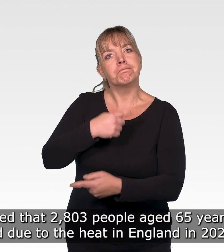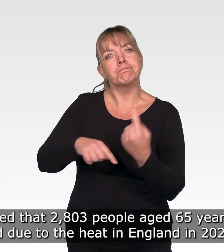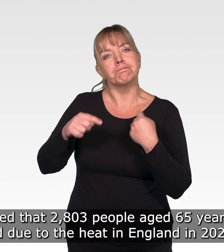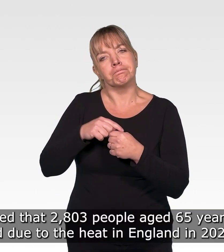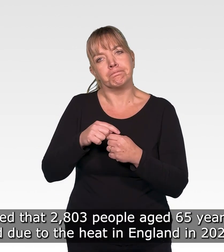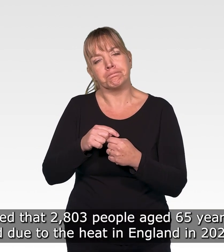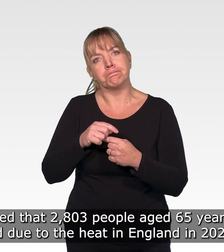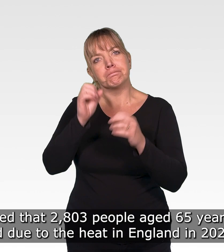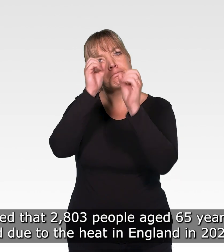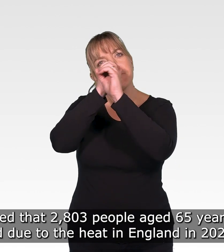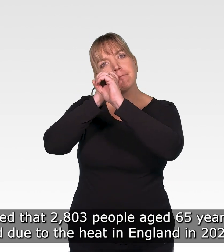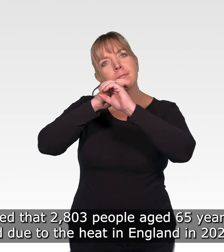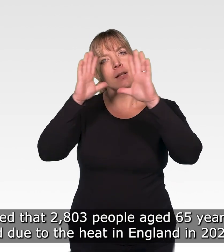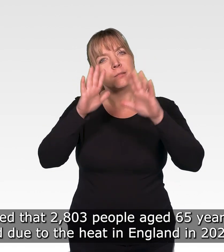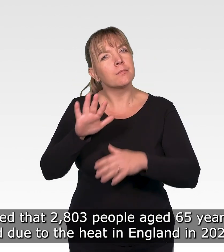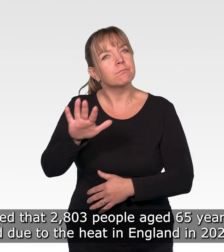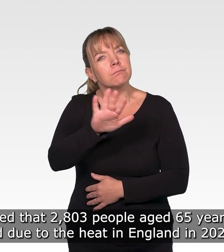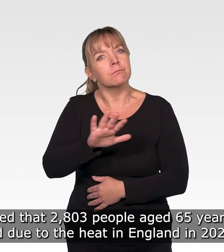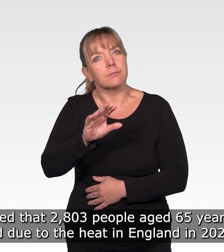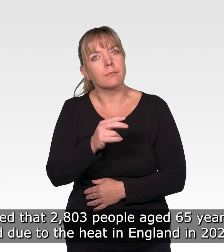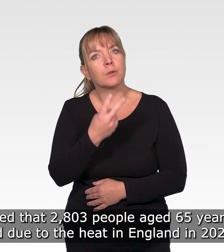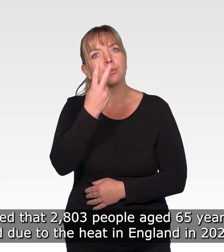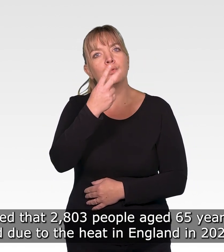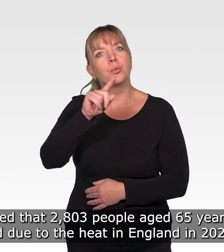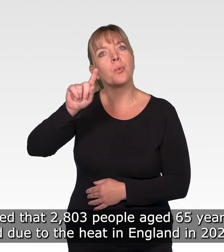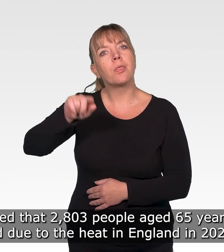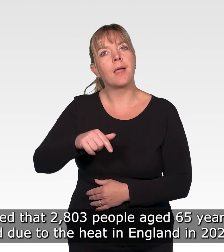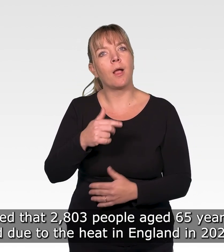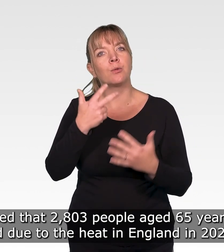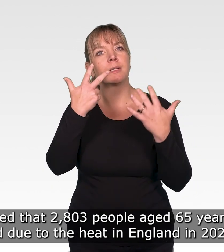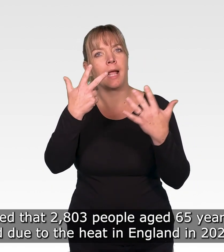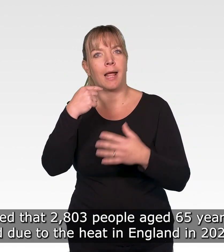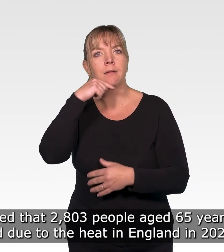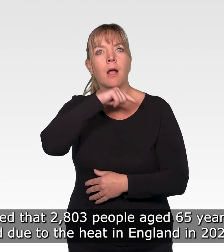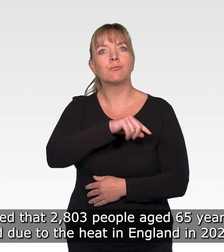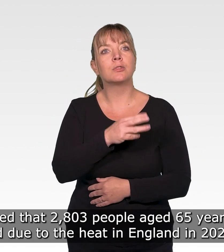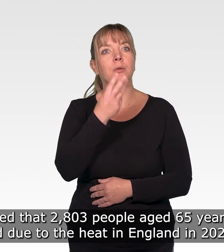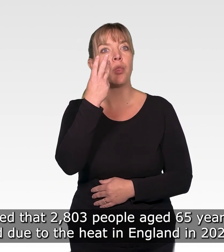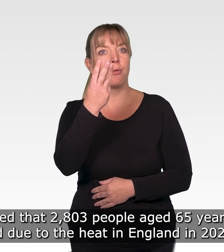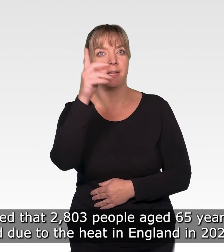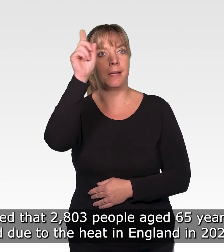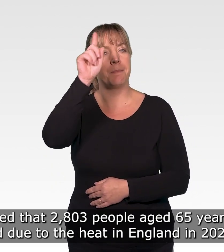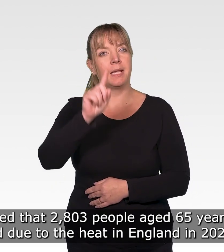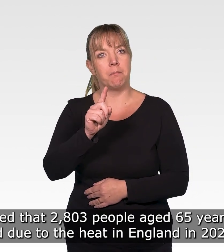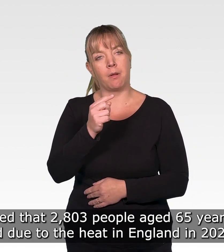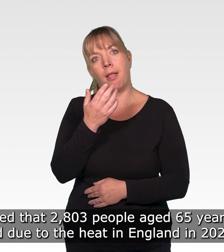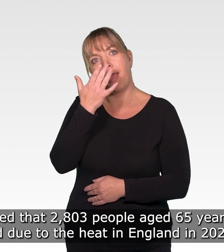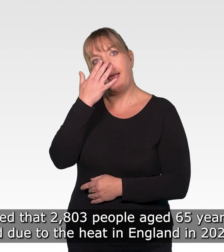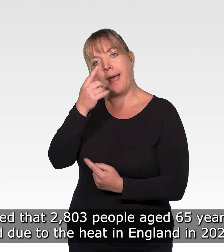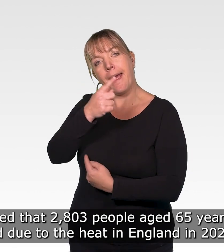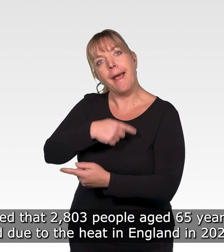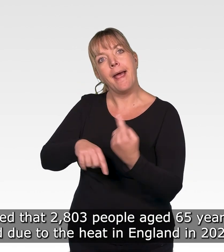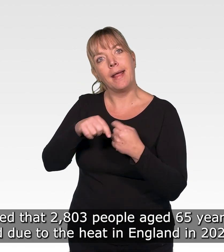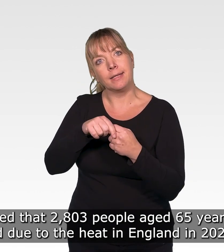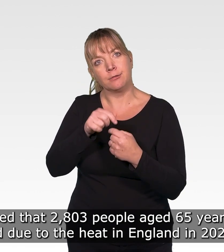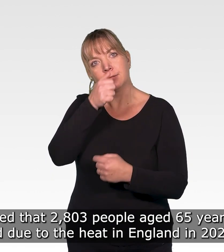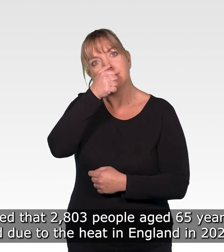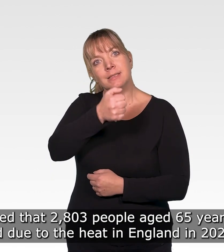It is estimated that 2,803 people aged 65 years and over died due to the heat in England in